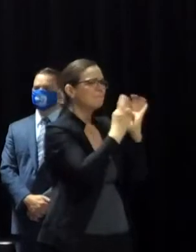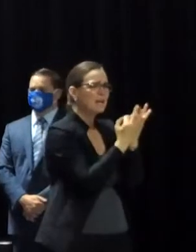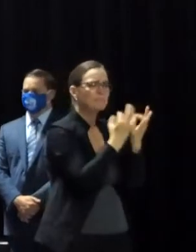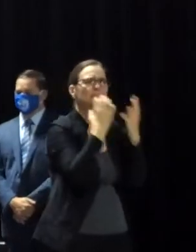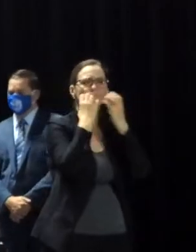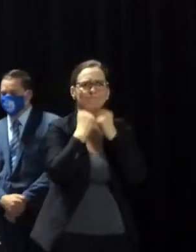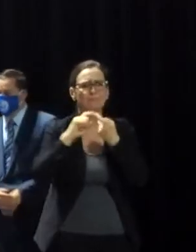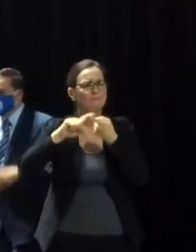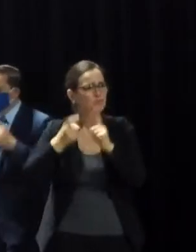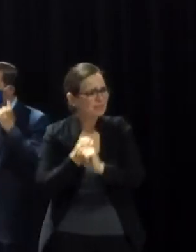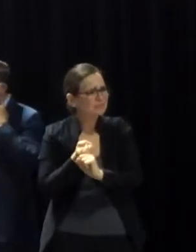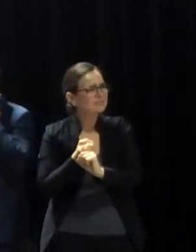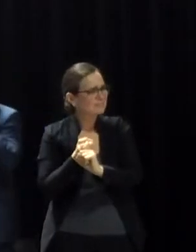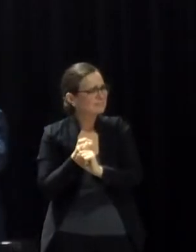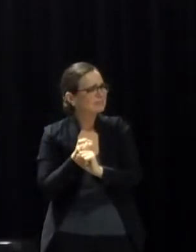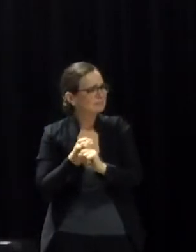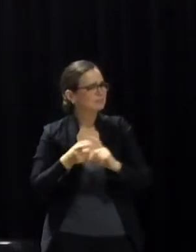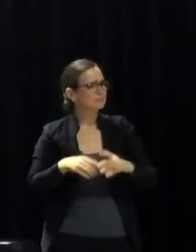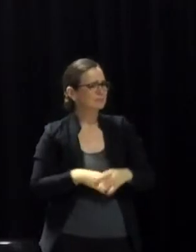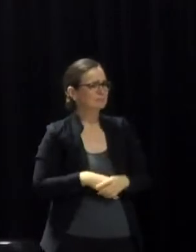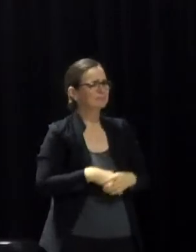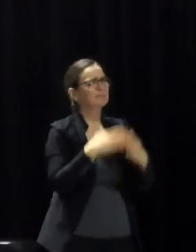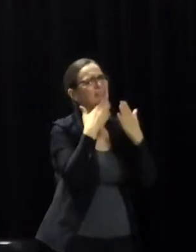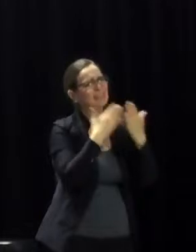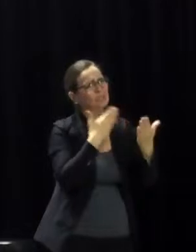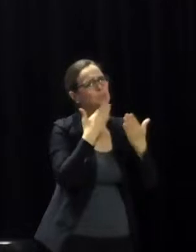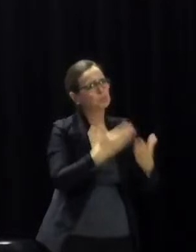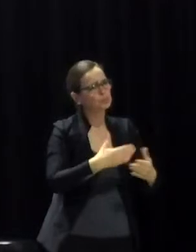past. Yeah. Thank you.